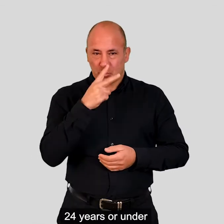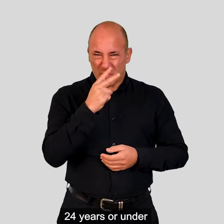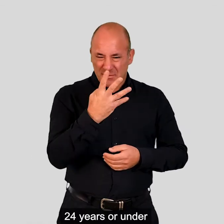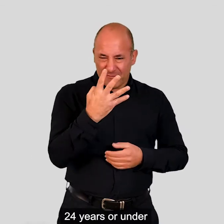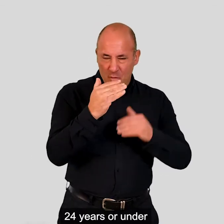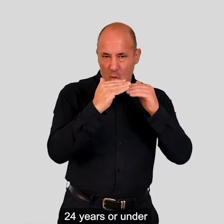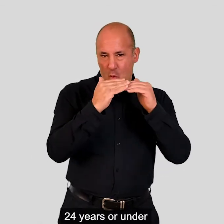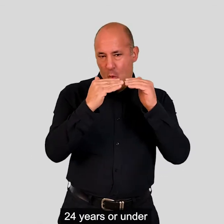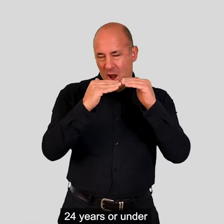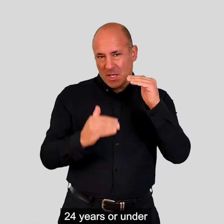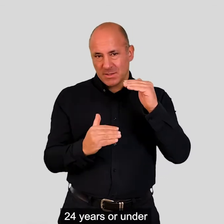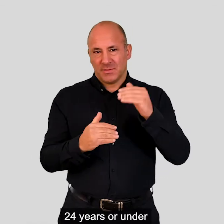24 years or under.